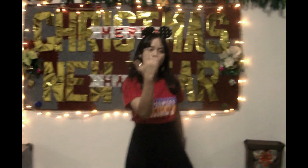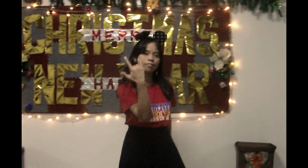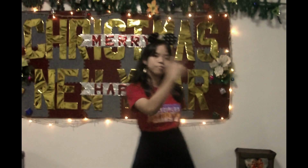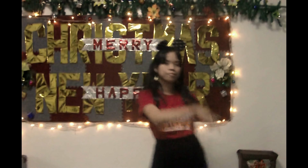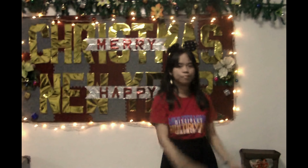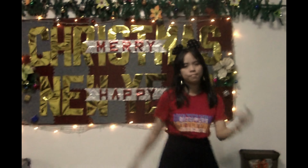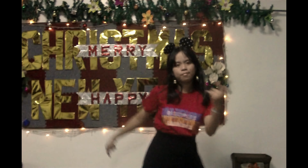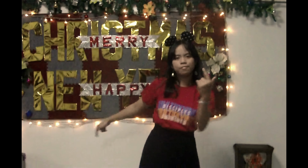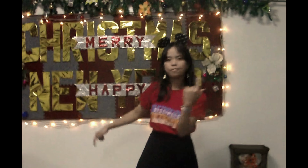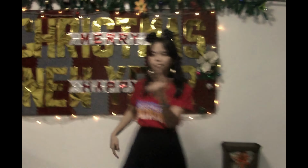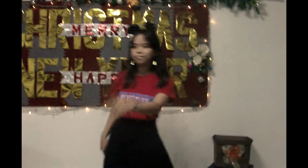It's